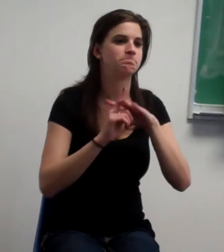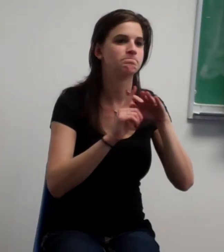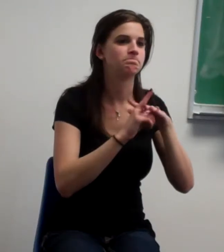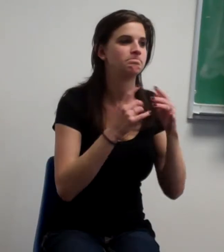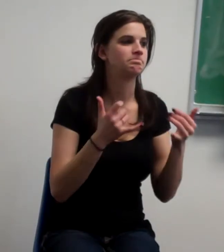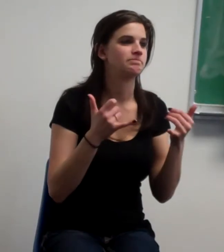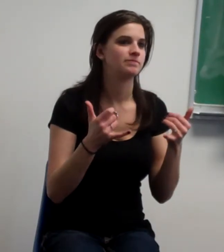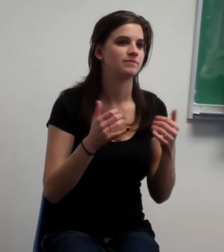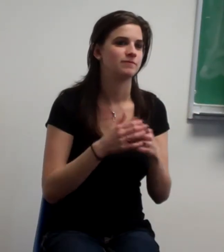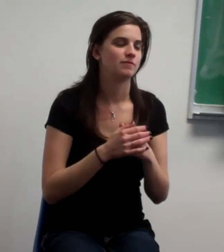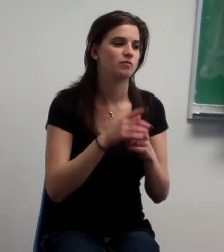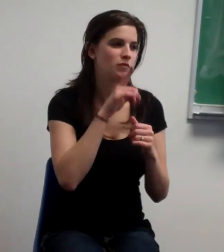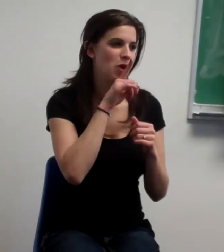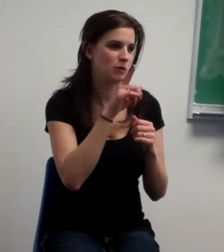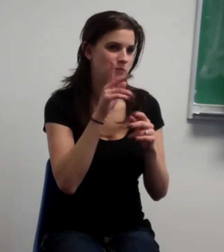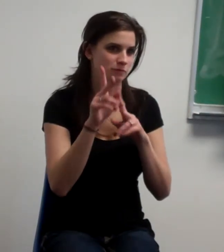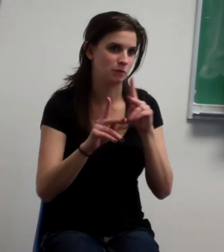sure we're going to have some stragglers coming in.